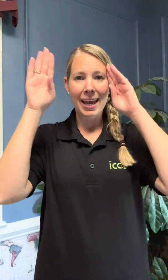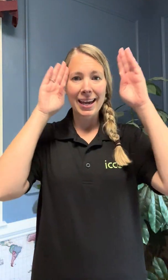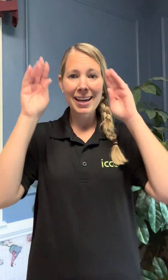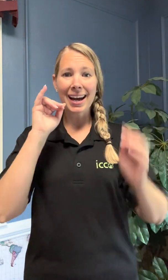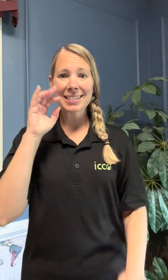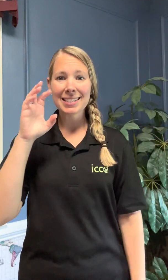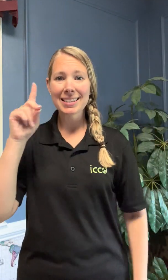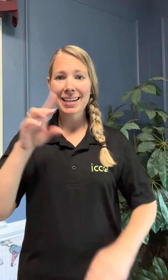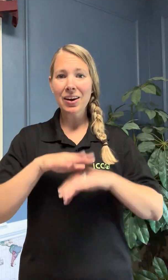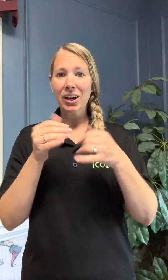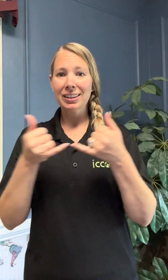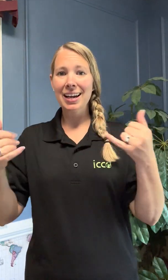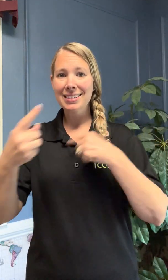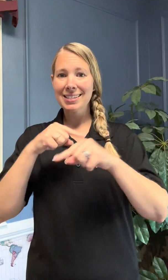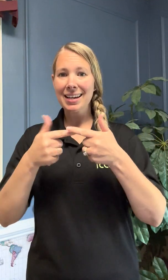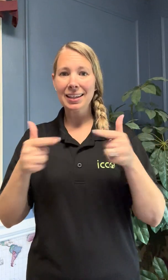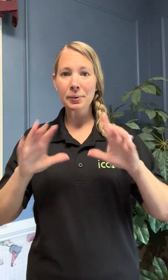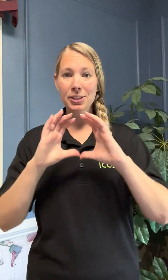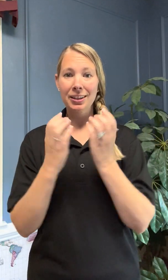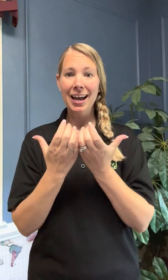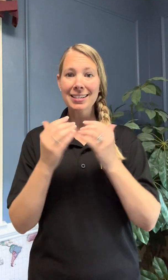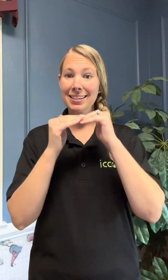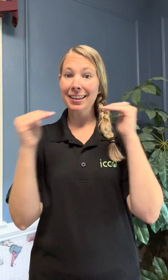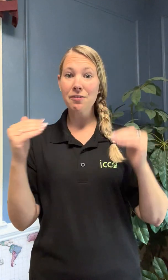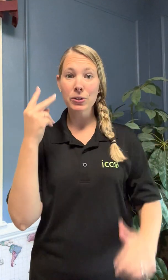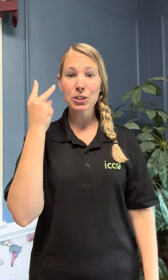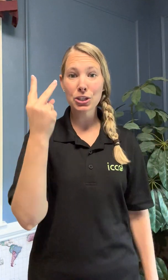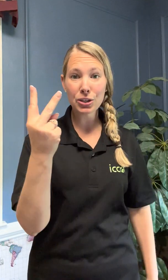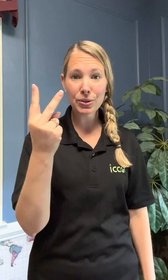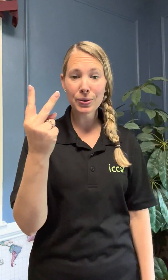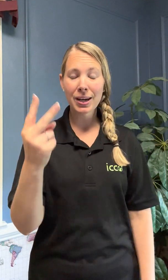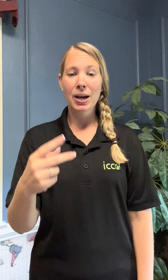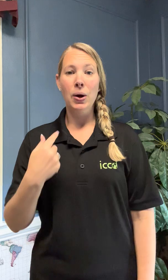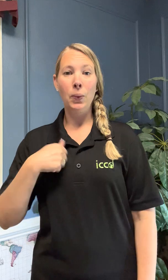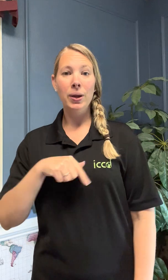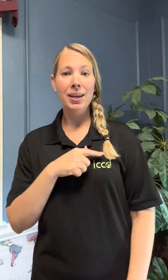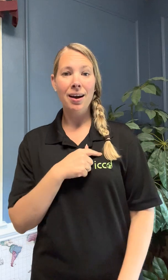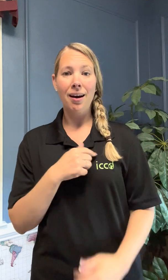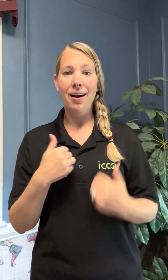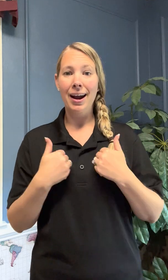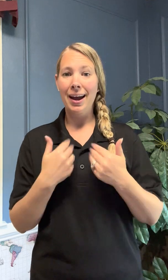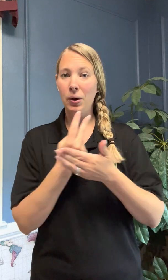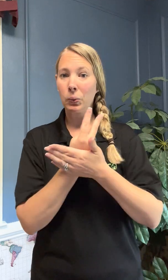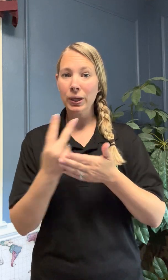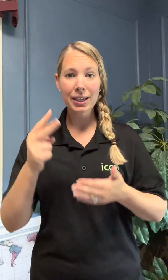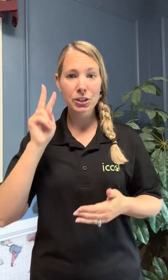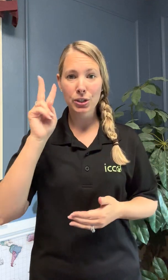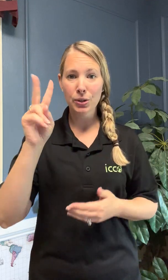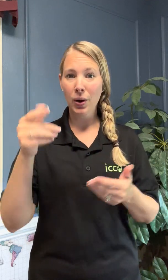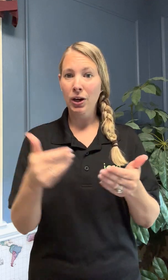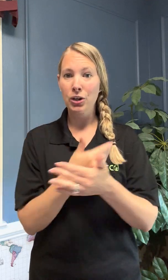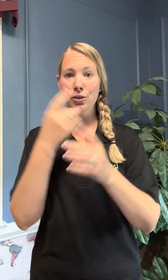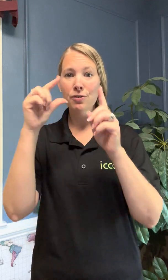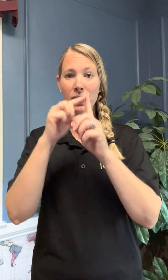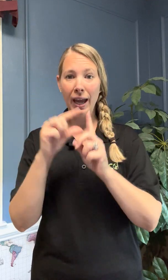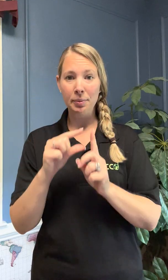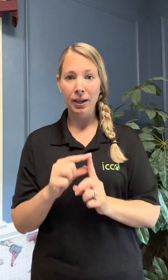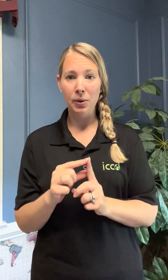Hey, ICCD Online Sign Language Class Level 2. We are at week 2 on our new vocabulary